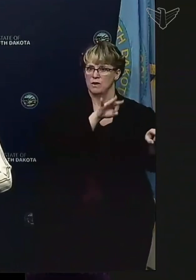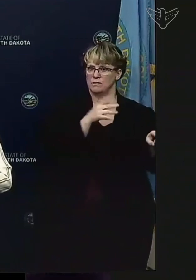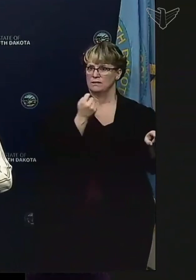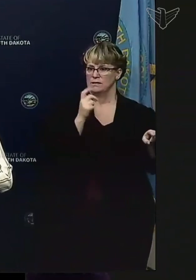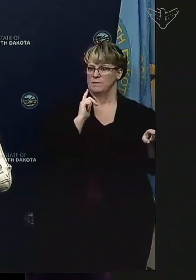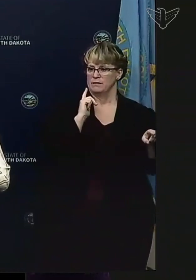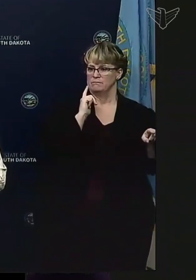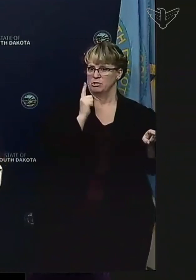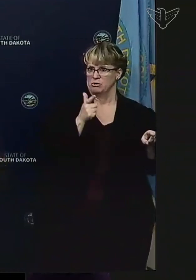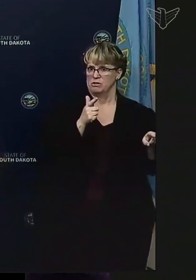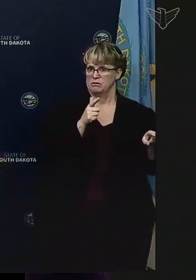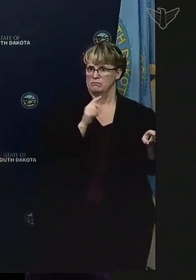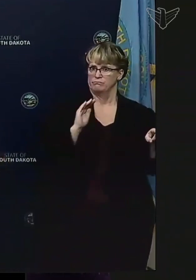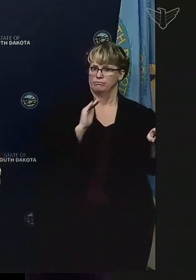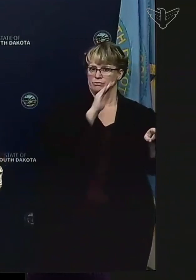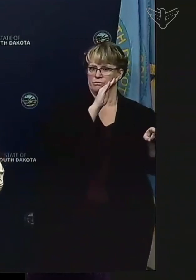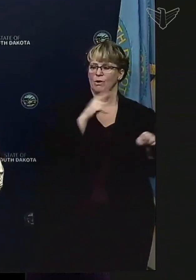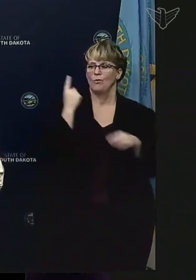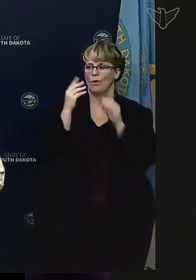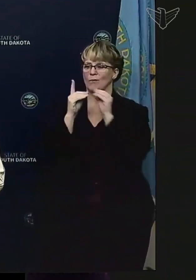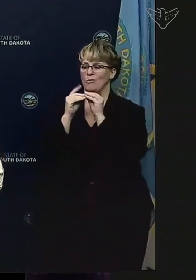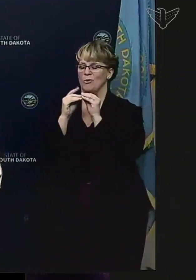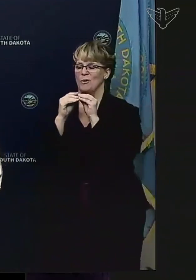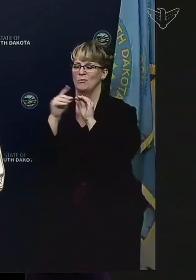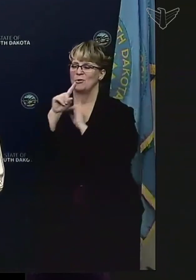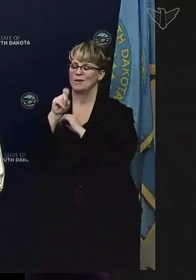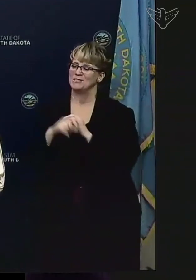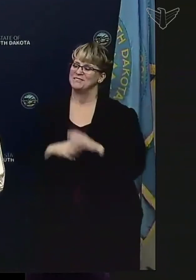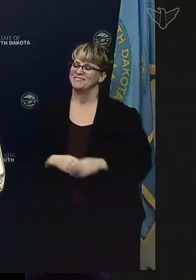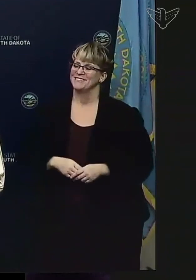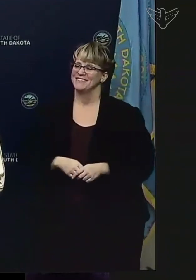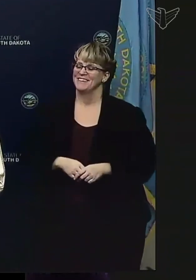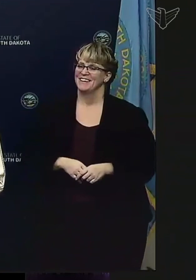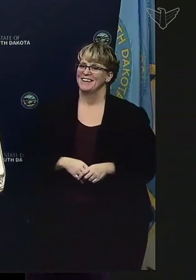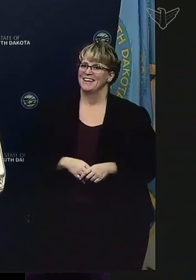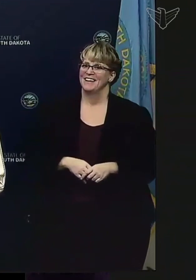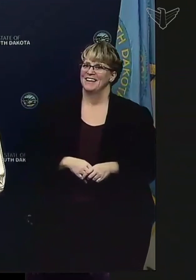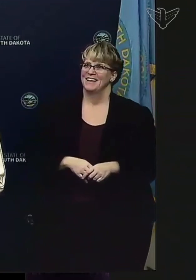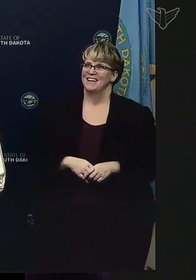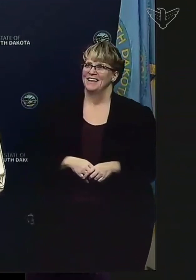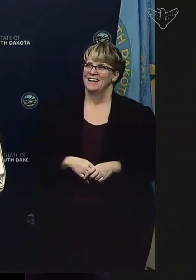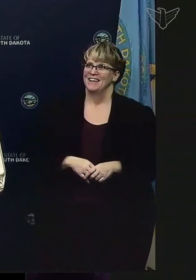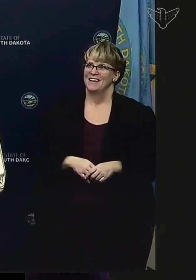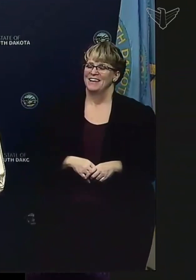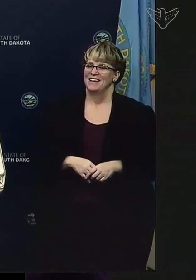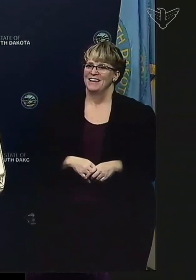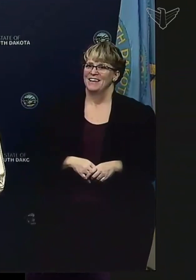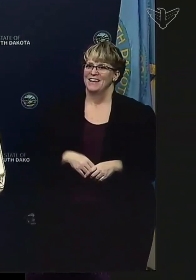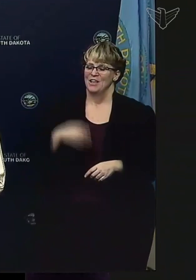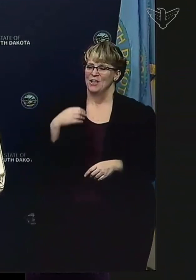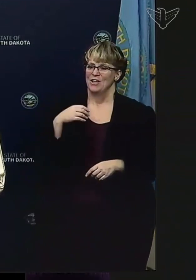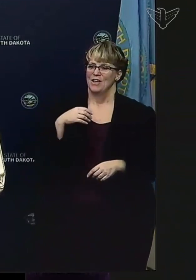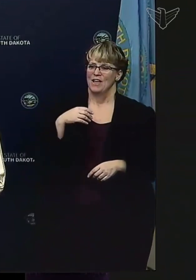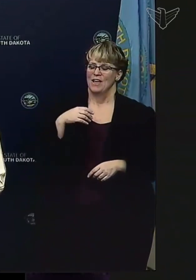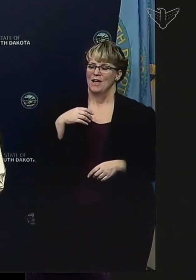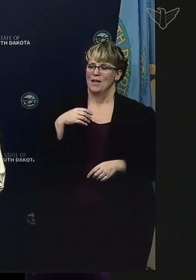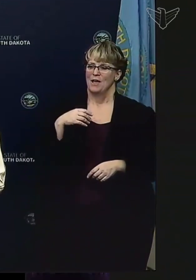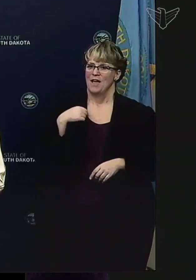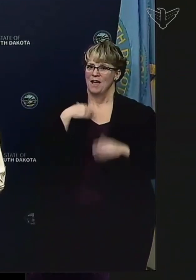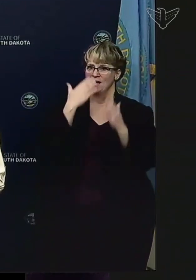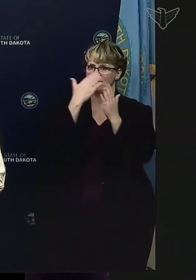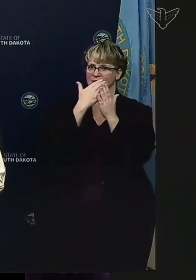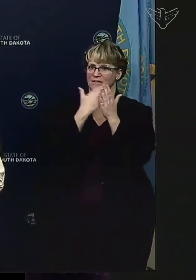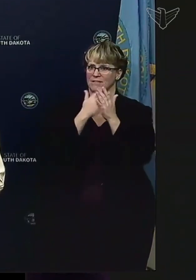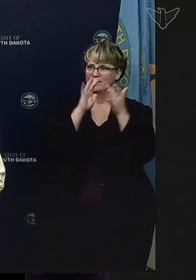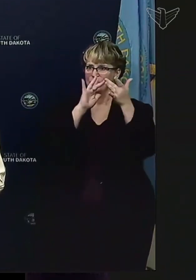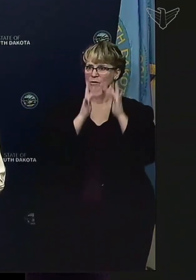earlier. Okay, and then just one other question. Of the 51, you have 51 listed on the website